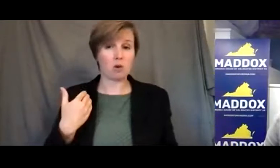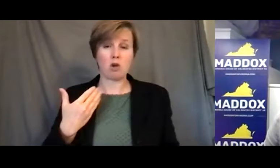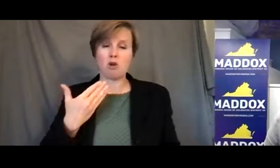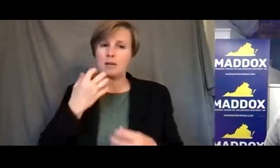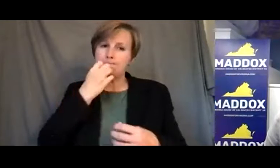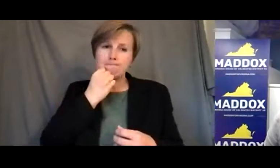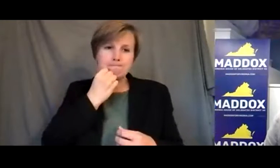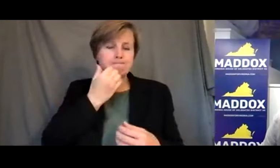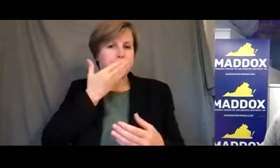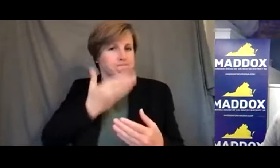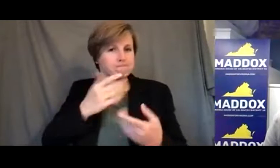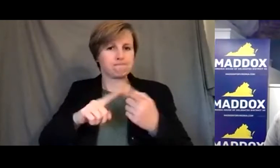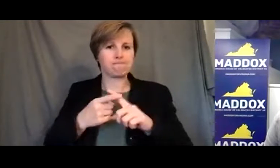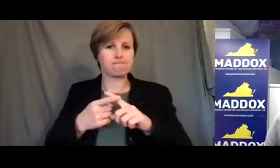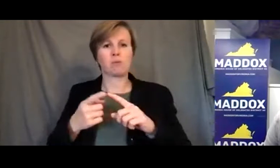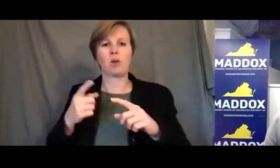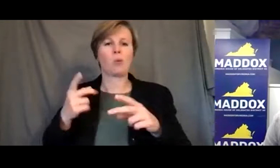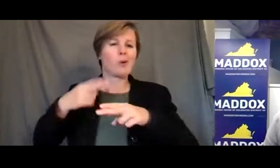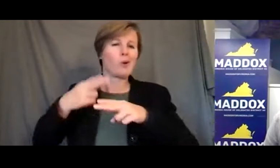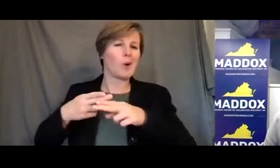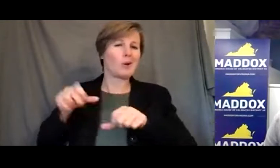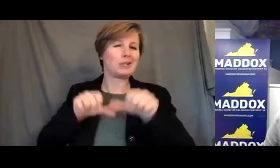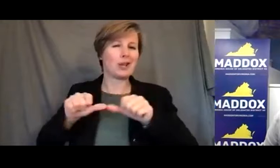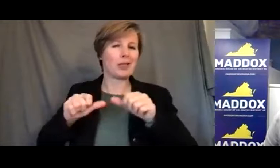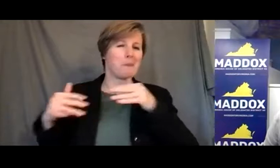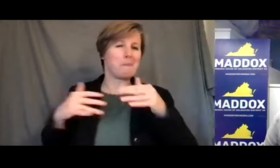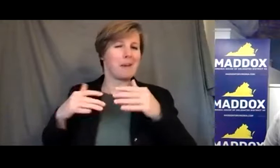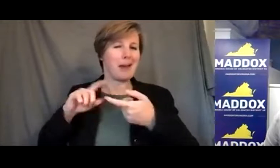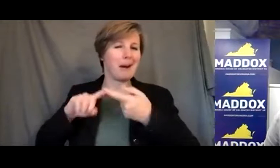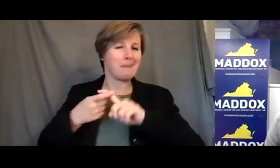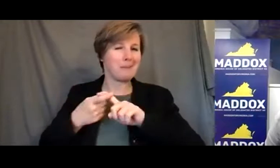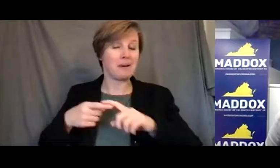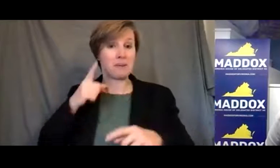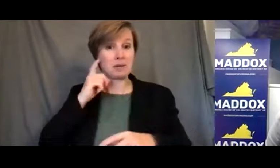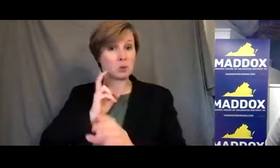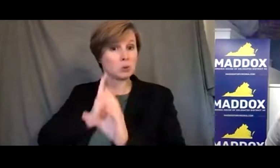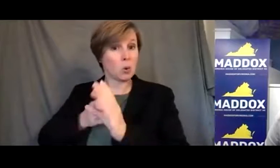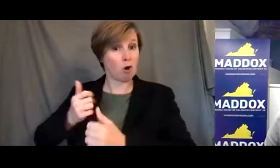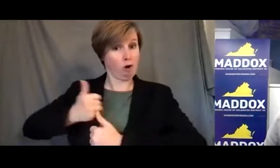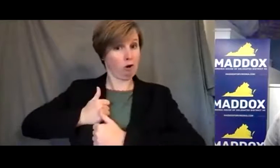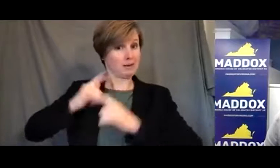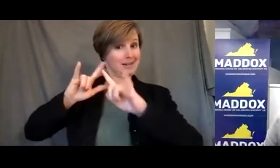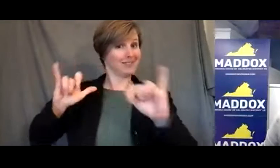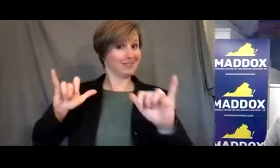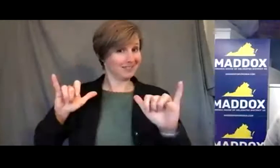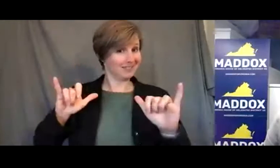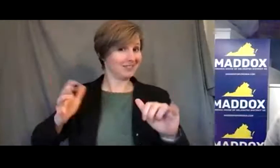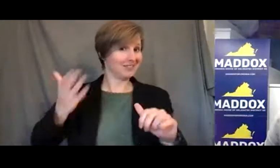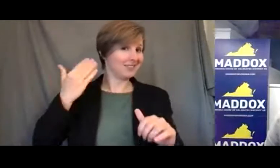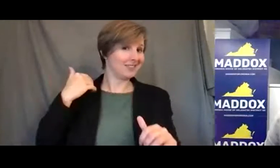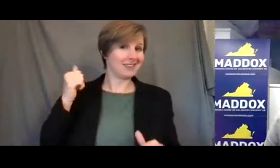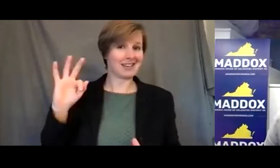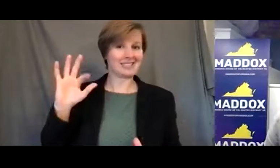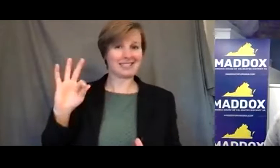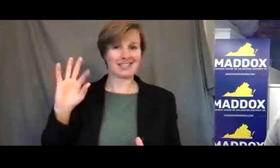friend of mine, we called each other battle buddies because we joined the Army at the same time back in